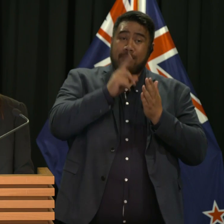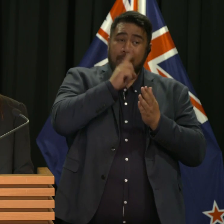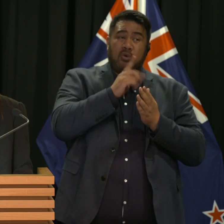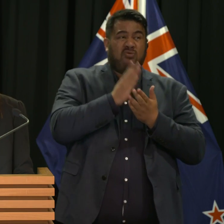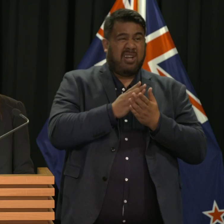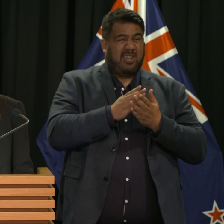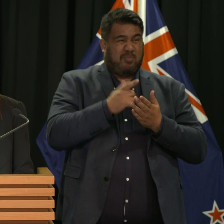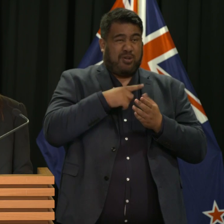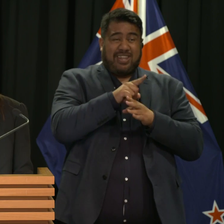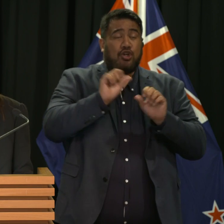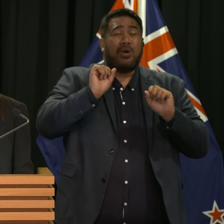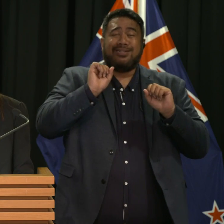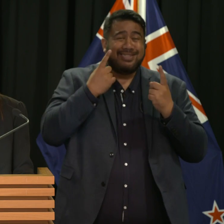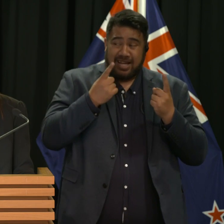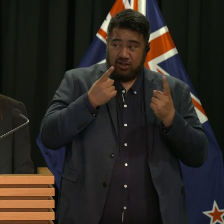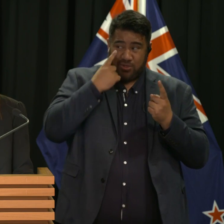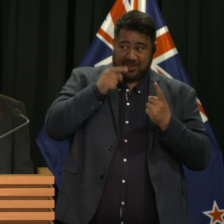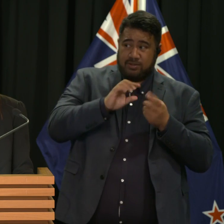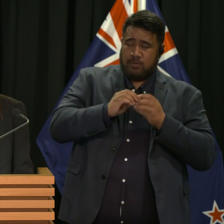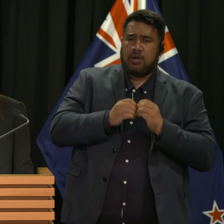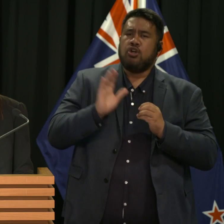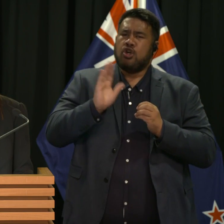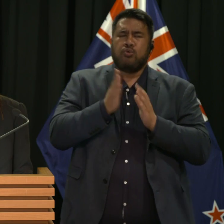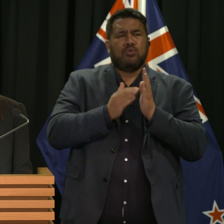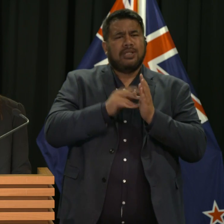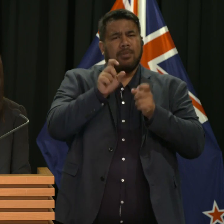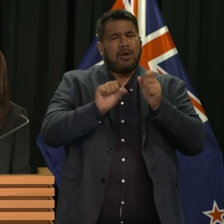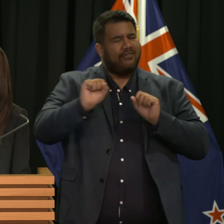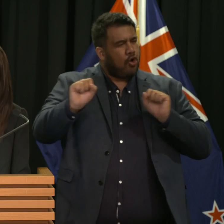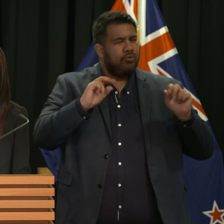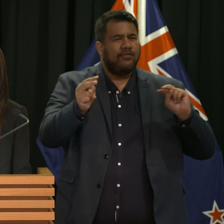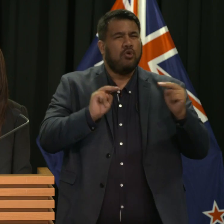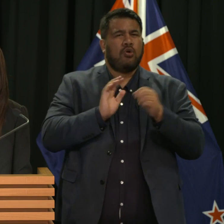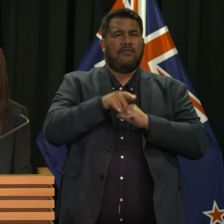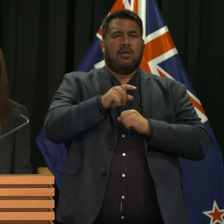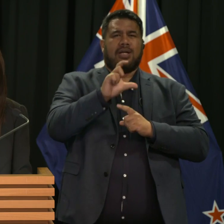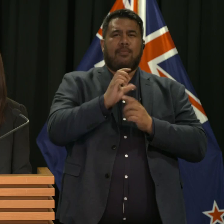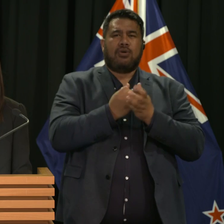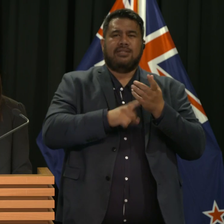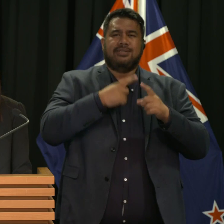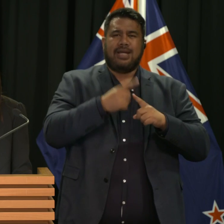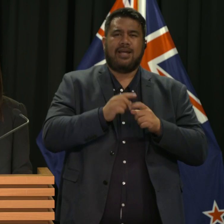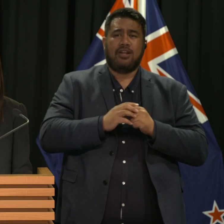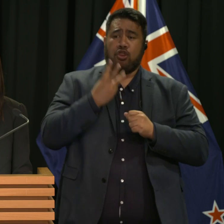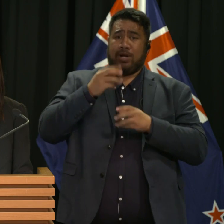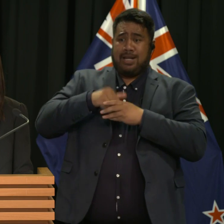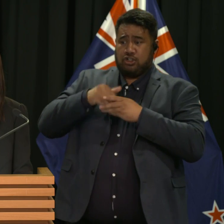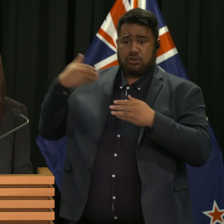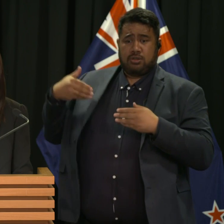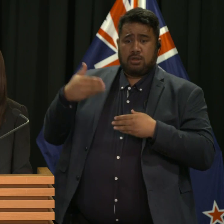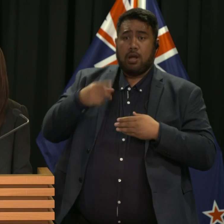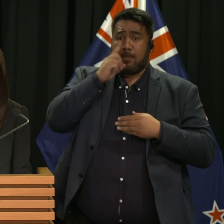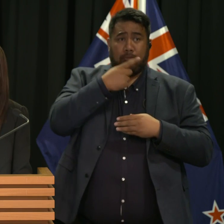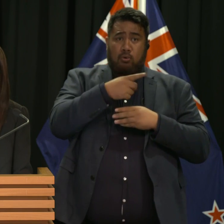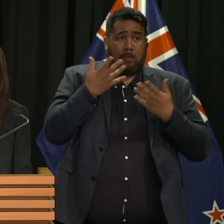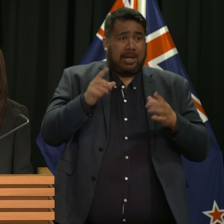not. Of course, every New Zealander will have their opinion on this issue. And over the course of 3 elections, those opinions have been shared.